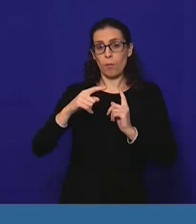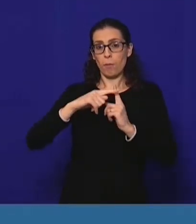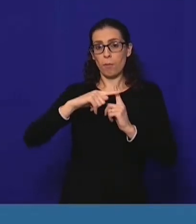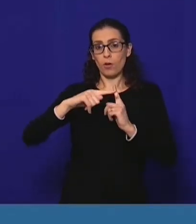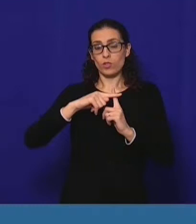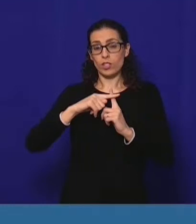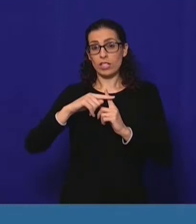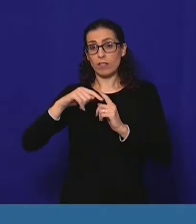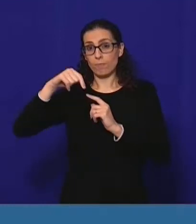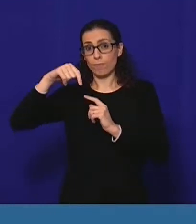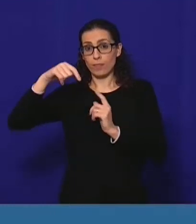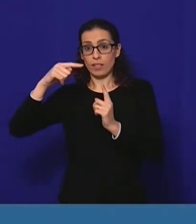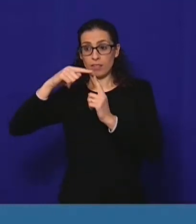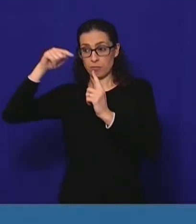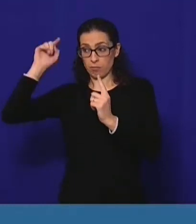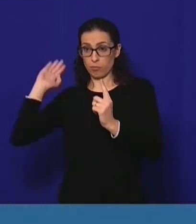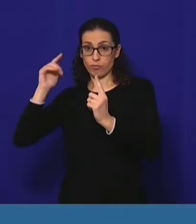is